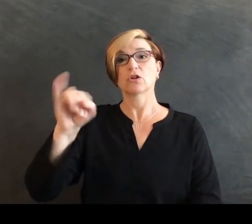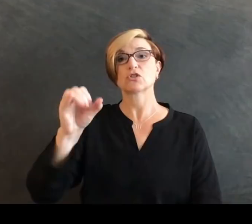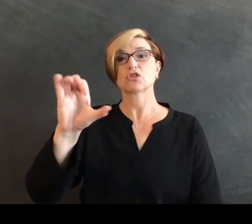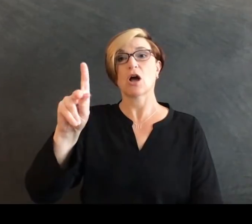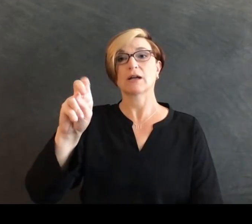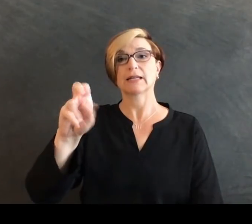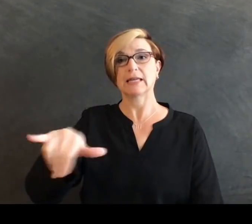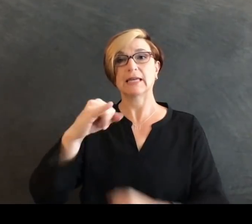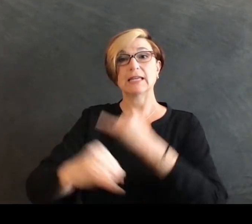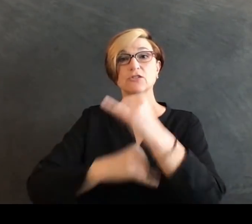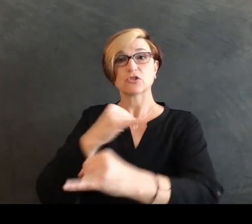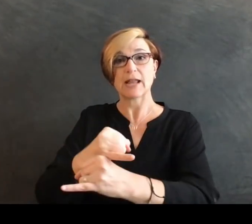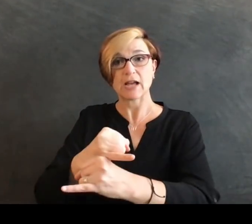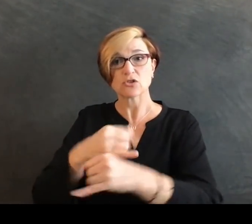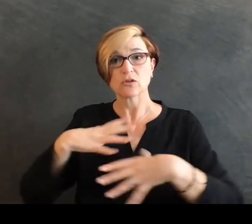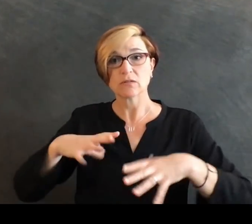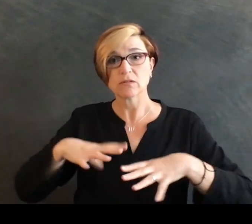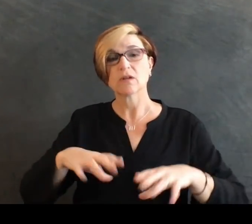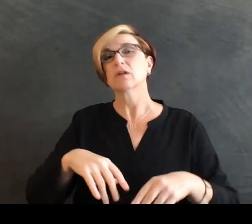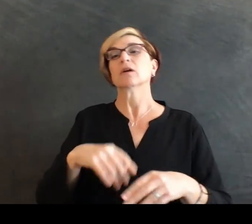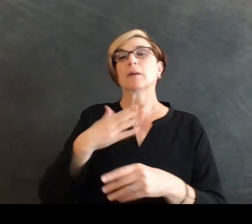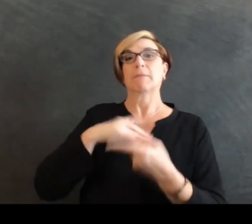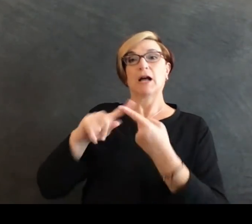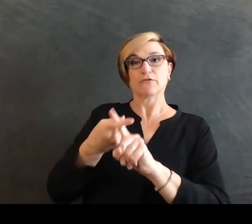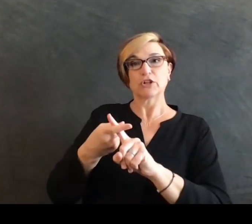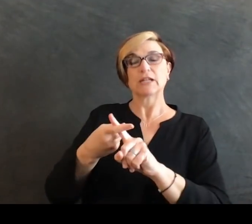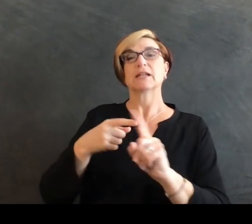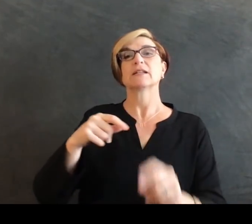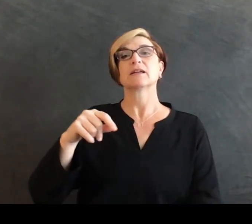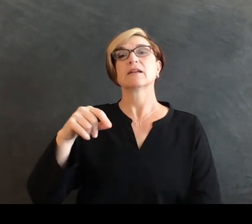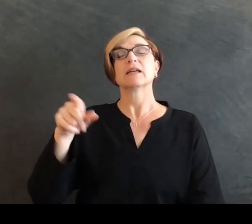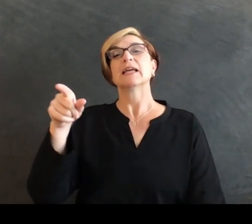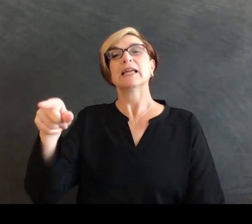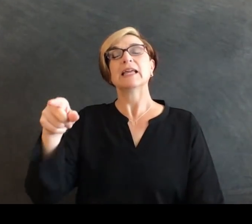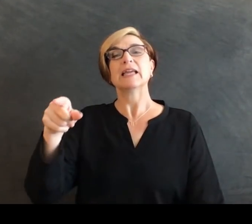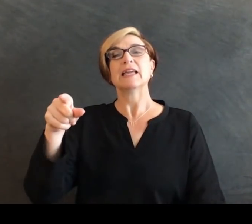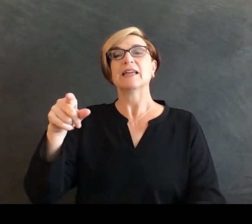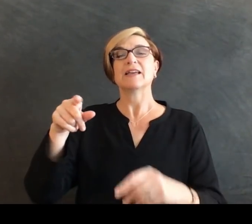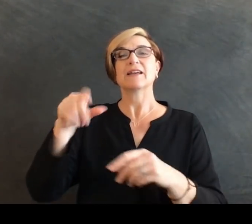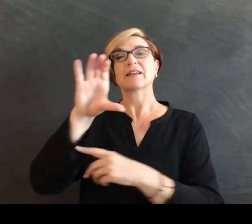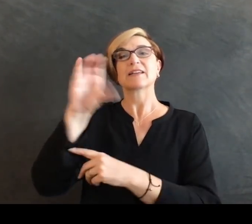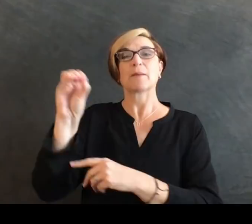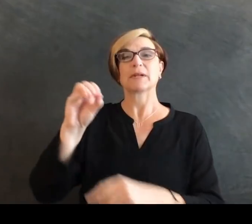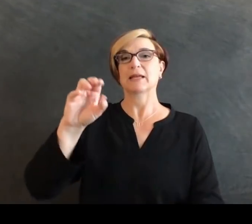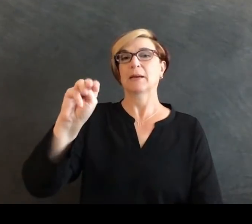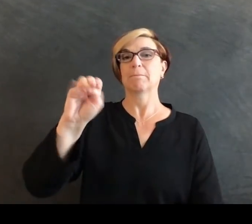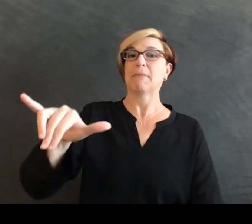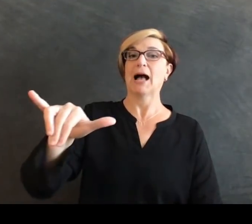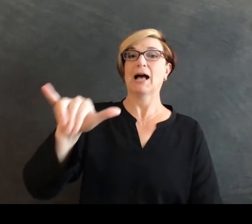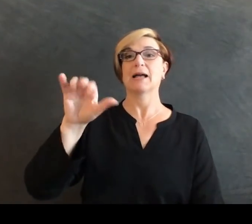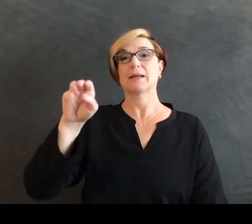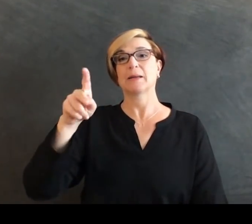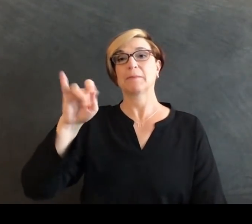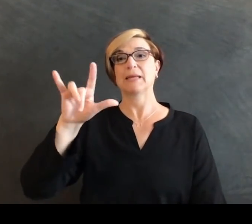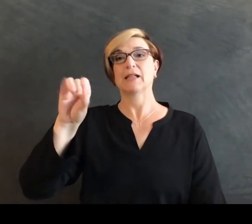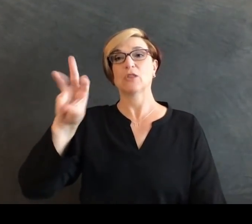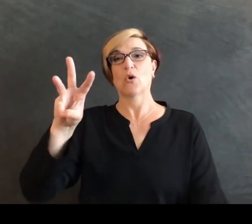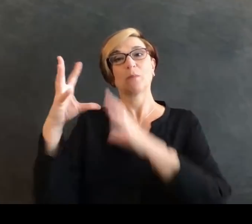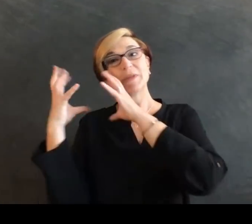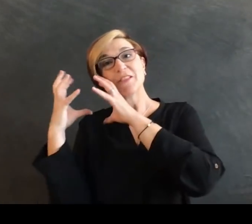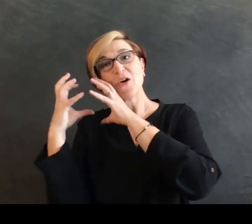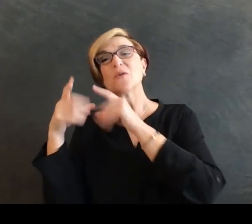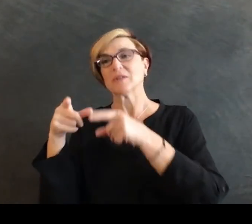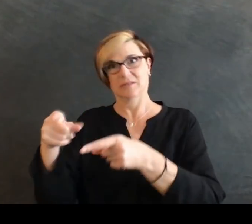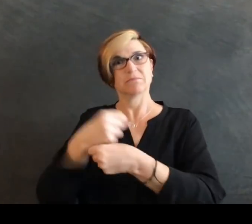Mike Lindell of My Pillow. Boy, do you sell those pillows? That's unbelievable what you do. David Taylor of Procter &